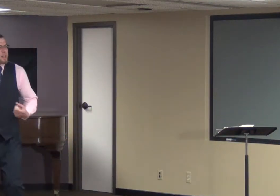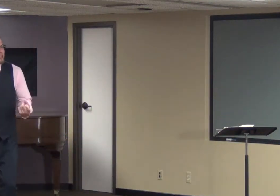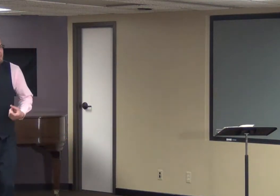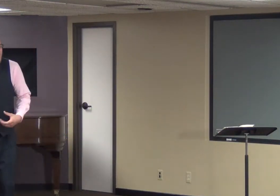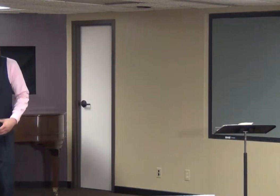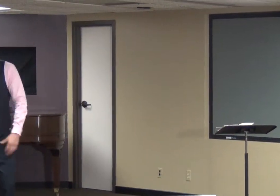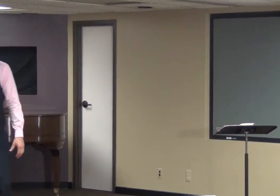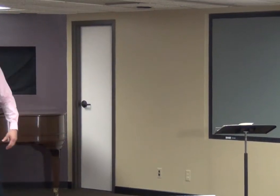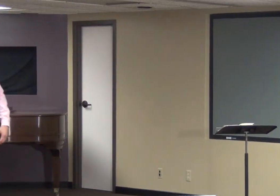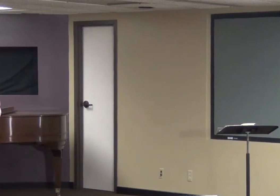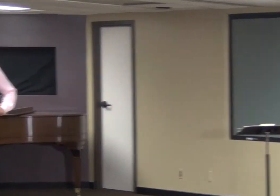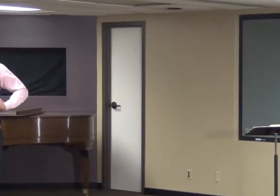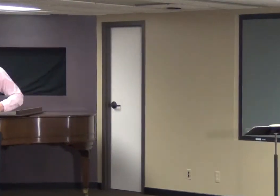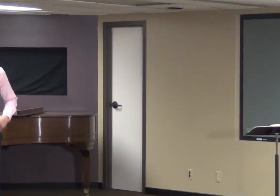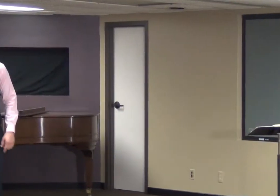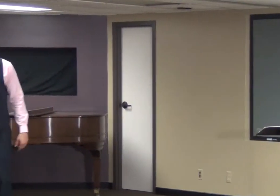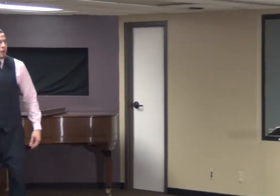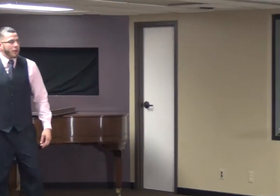their sin, take them out of their hurt.